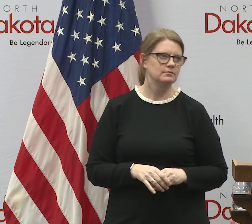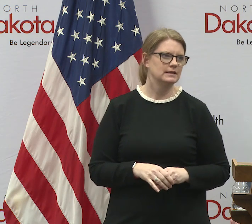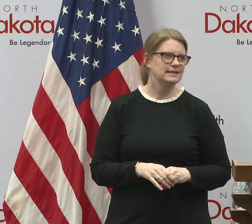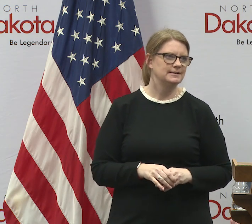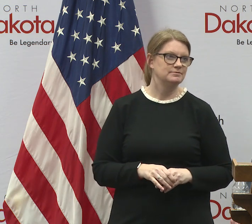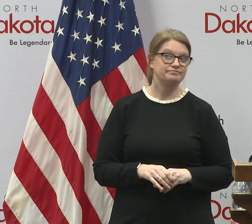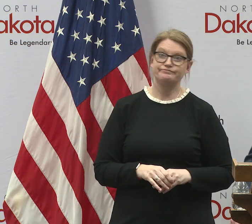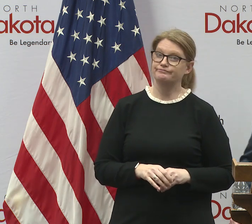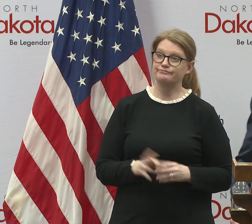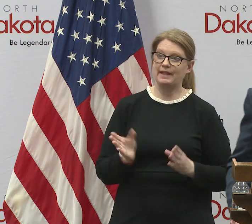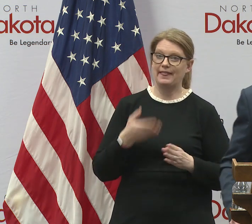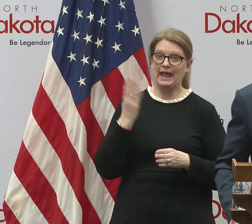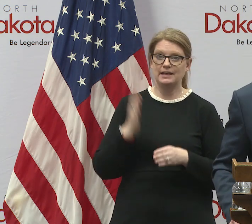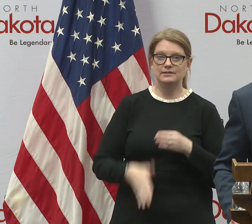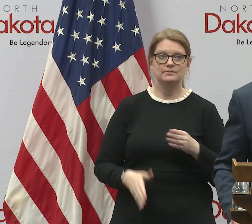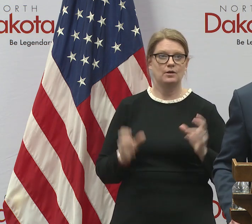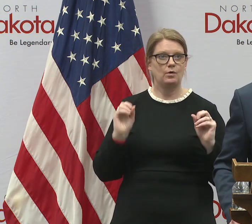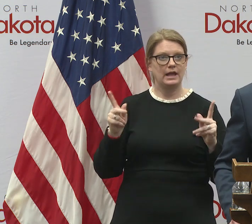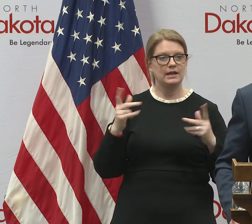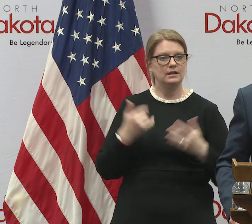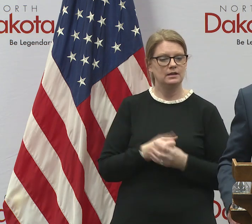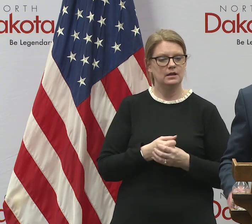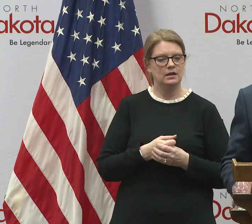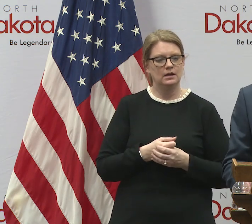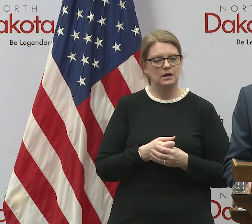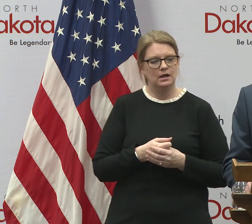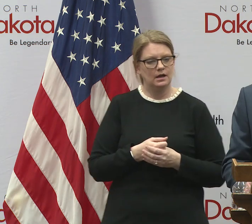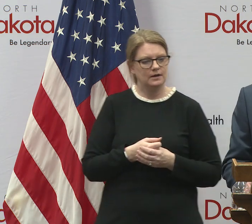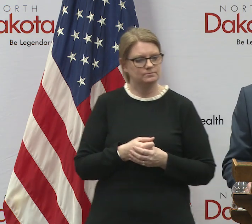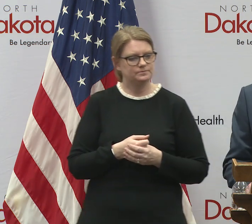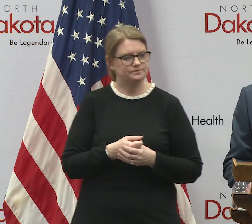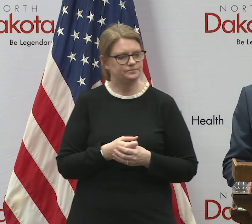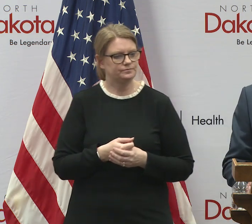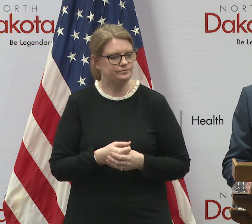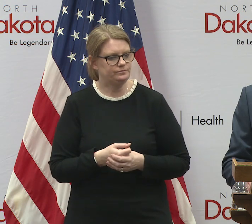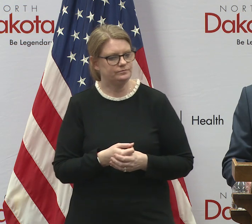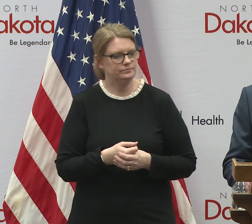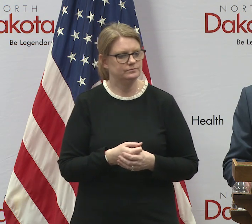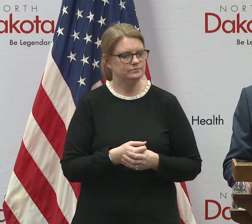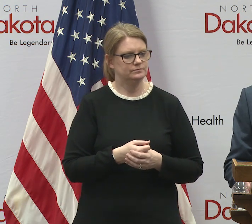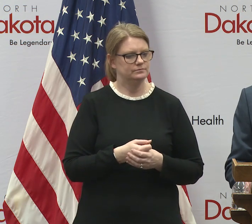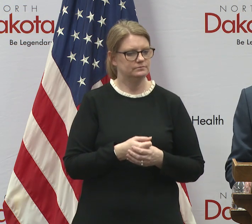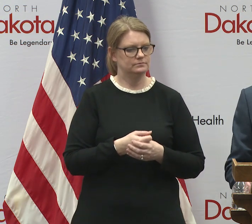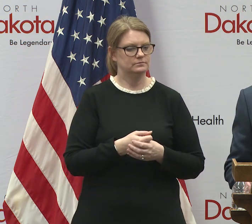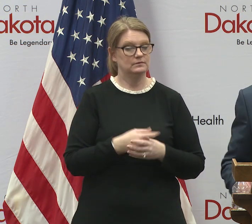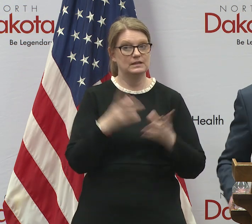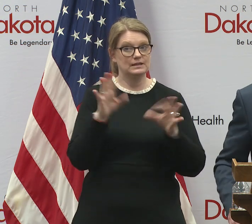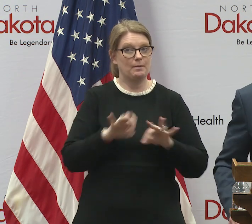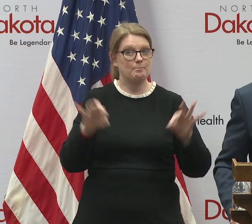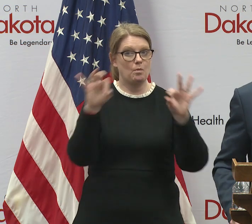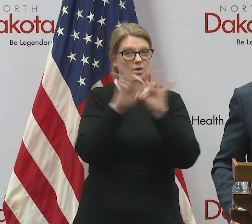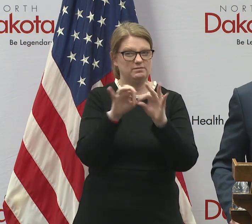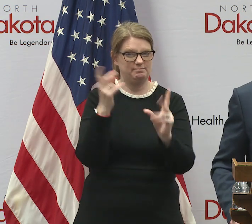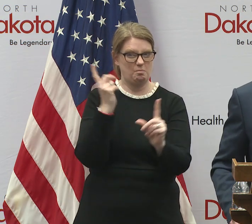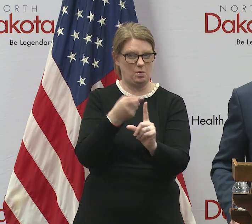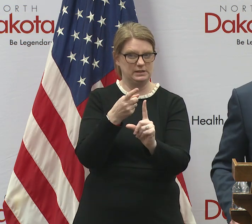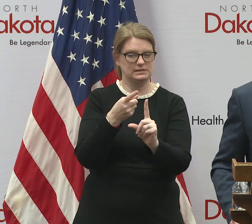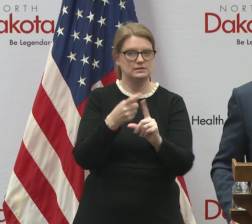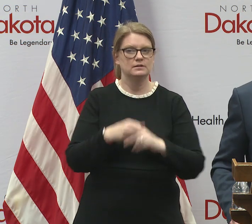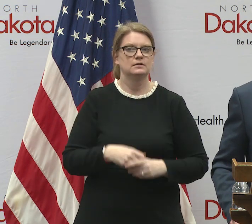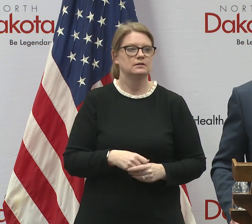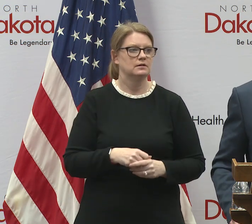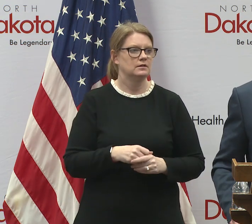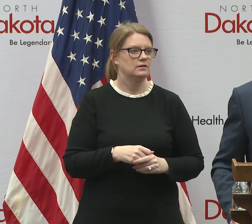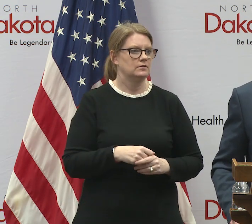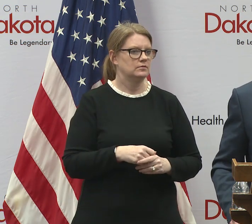we're getting at the end here, I think. Okay, listen, again, we'll close out the key messages from today. You heard it